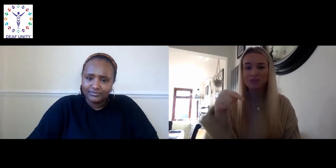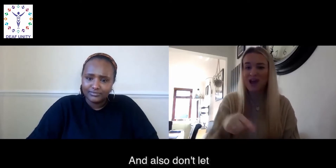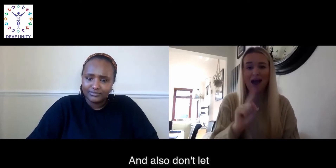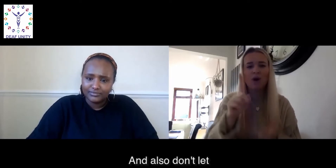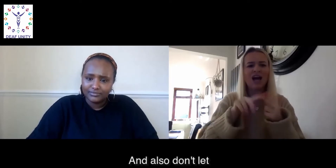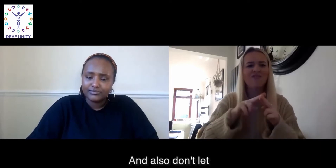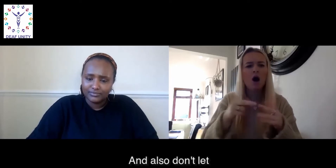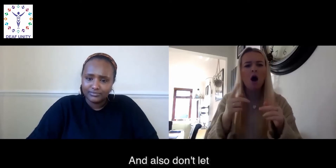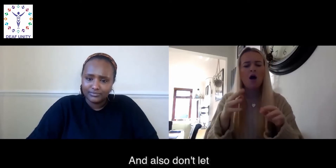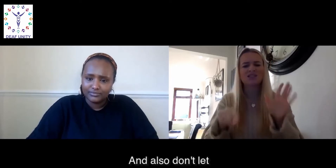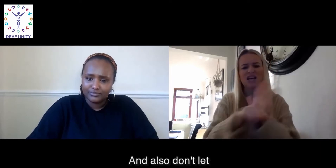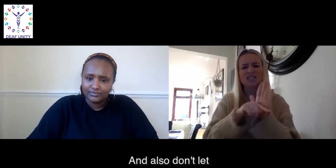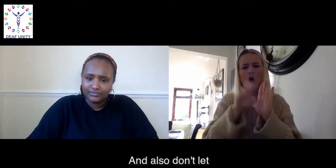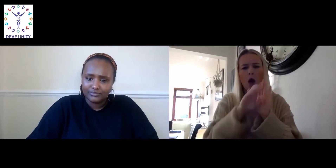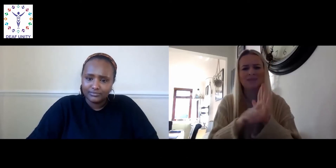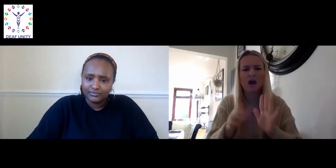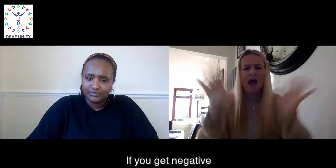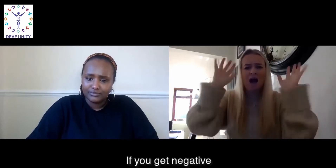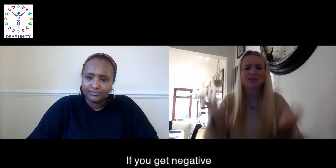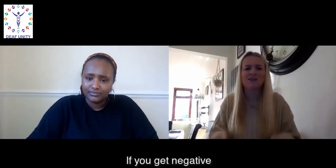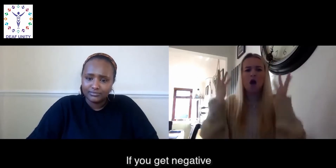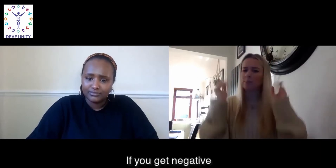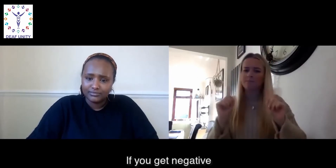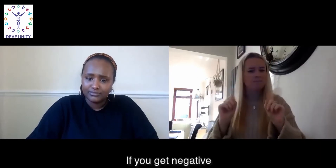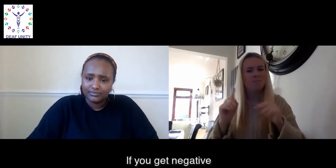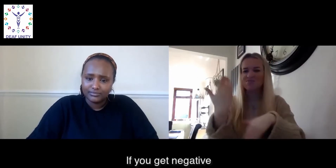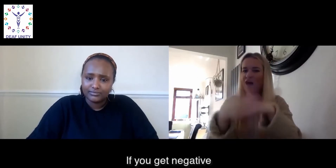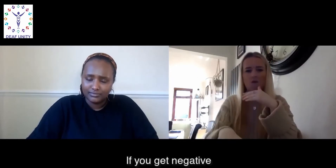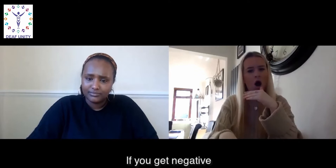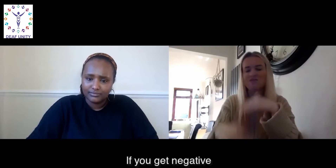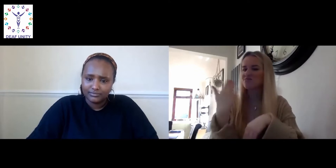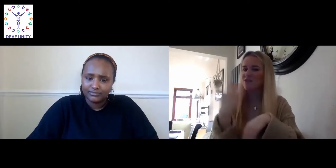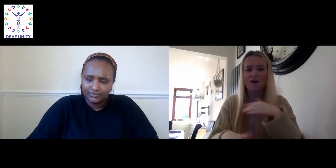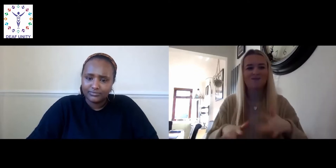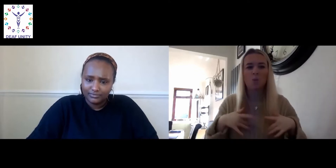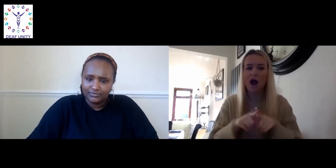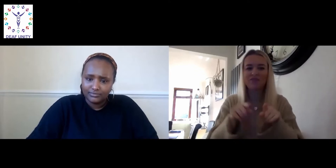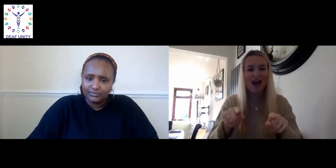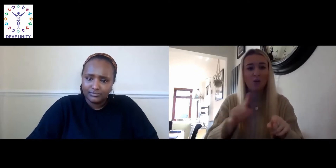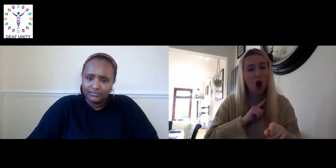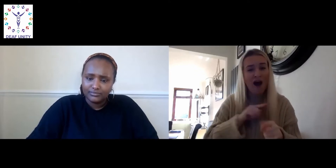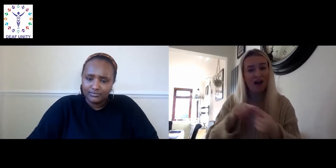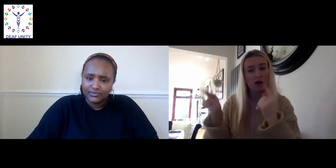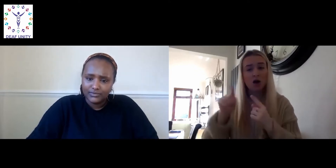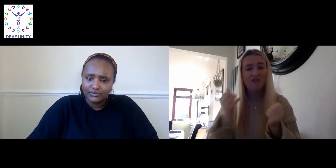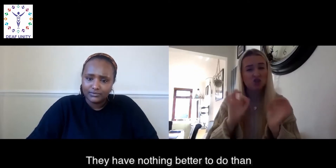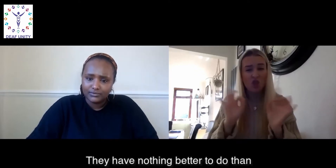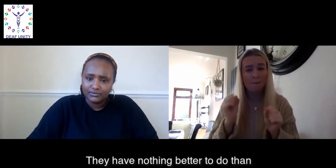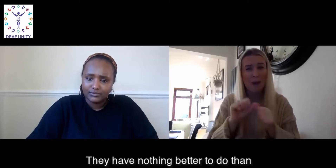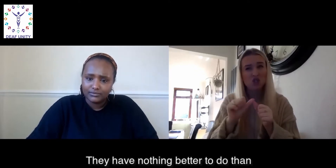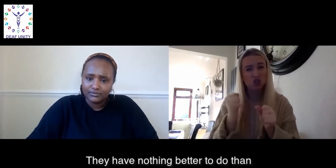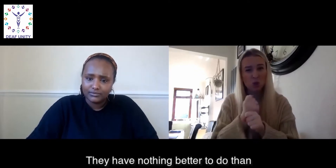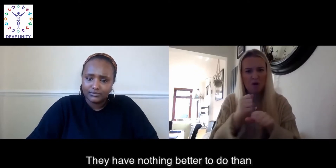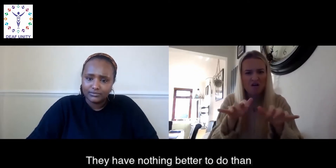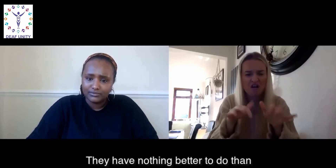And also, don't let people drag you down. If you get negative comments, don't give up. You never give up. They have nothing